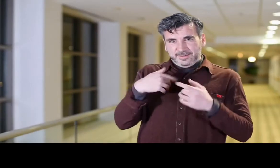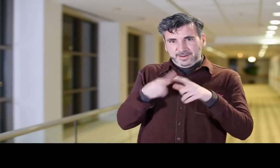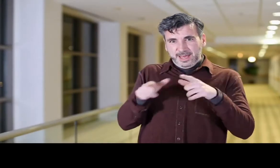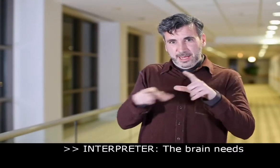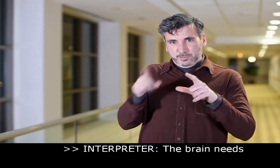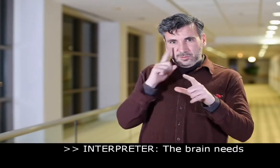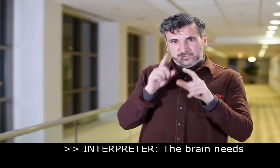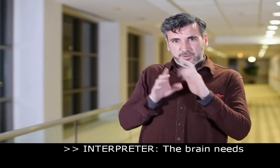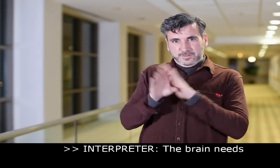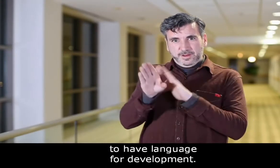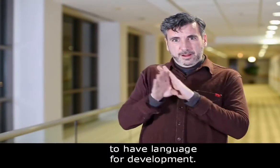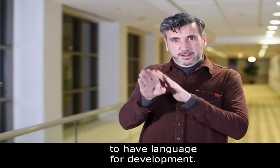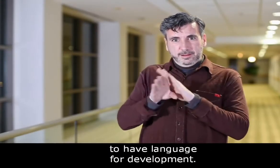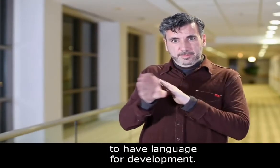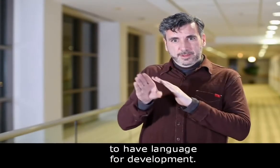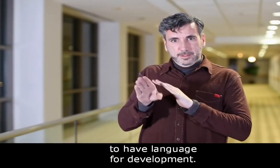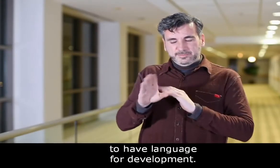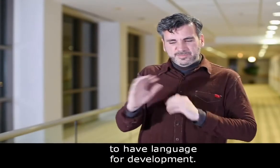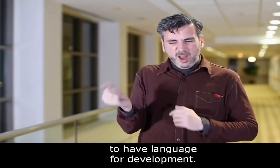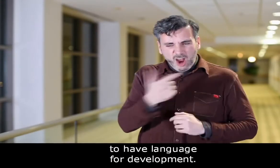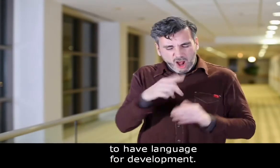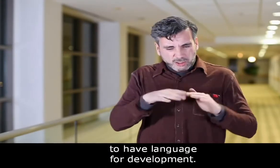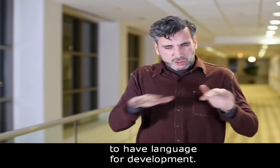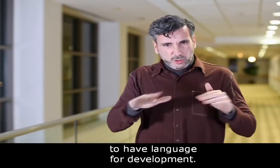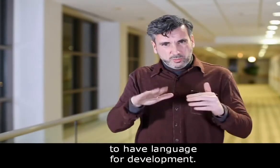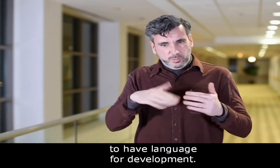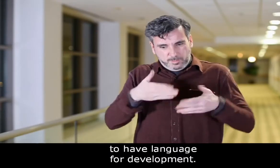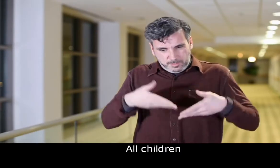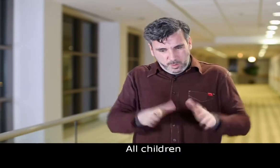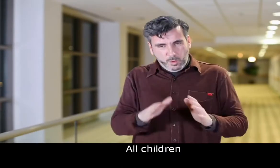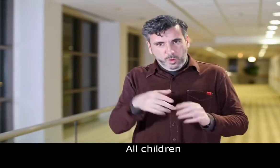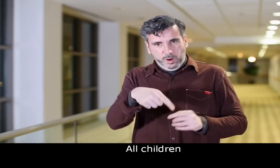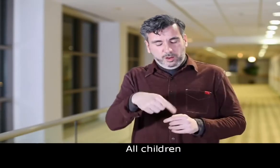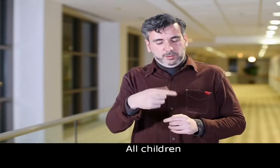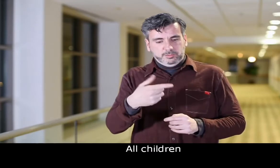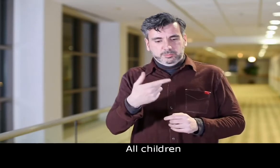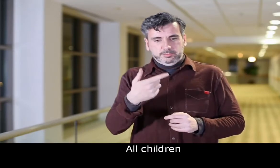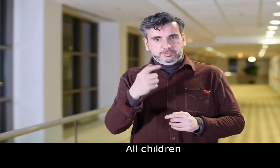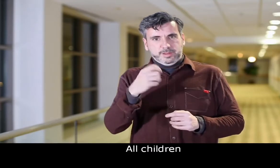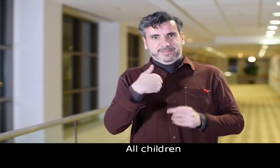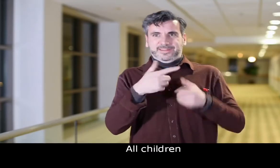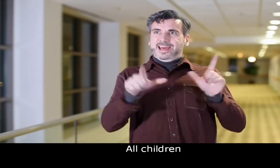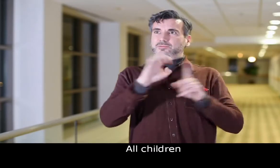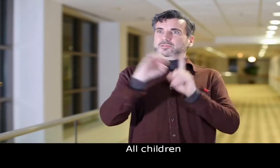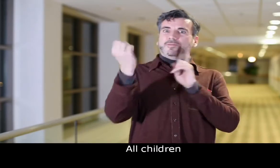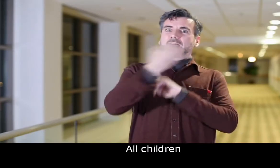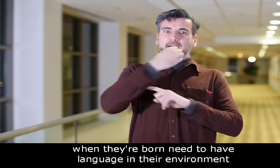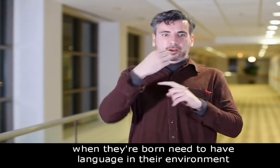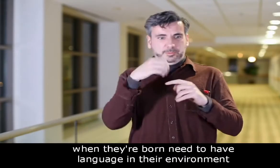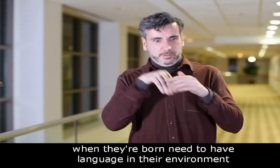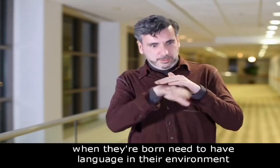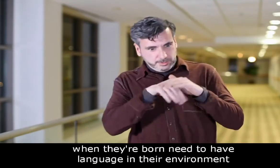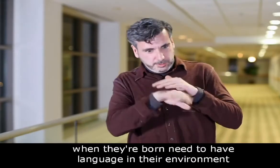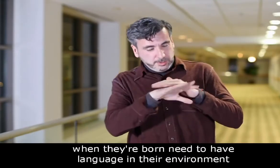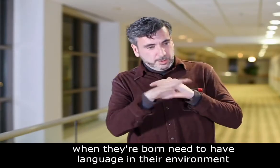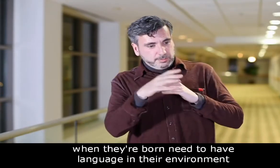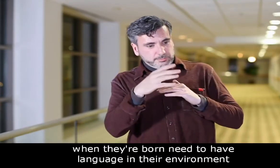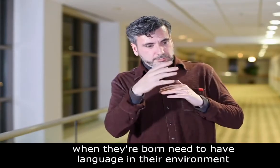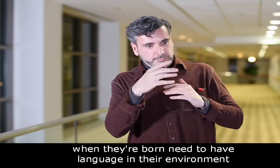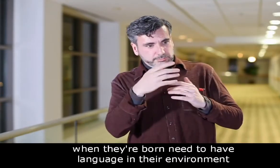The brain needs to have language for development. All children, when they're born, need to have language in their